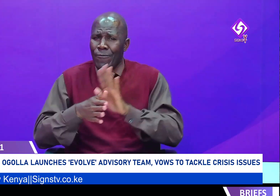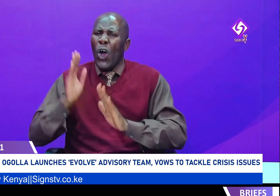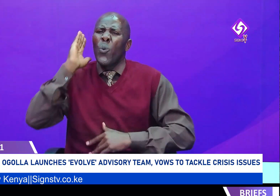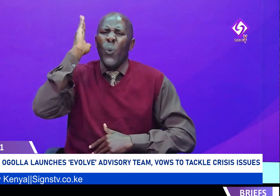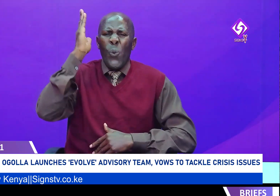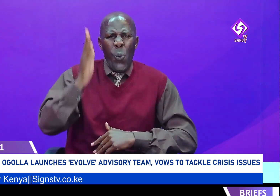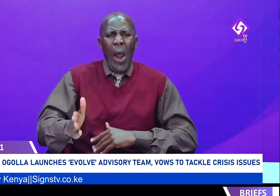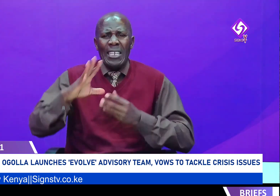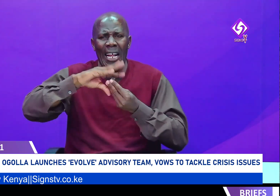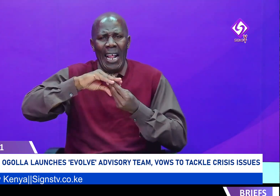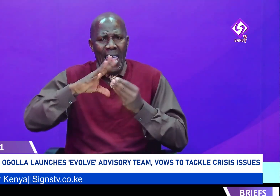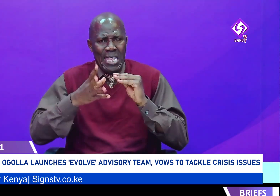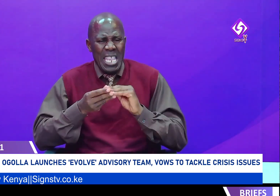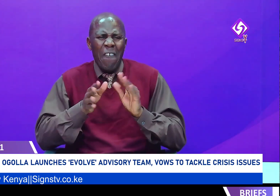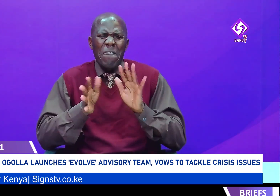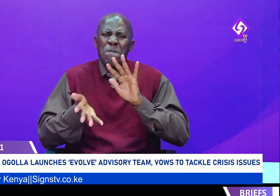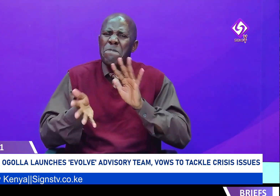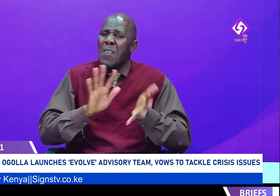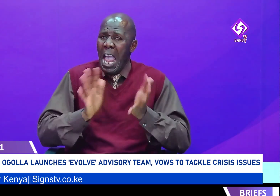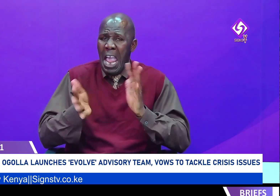will be the creation of decent jobs